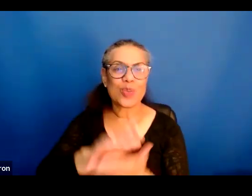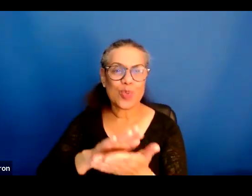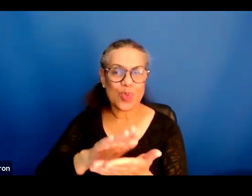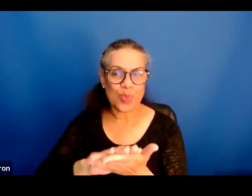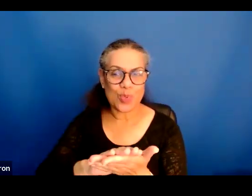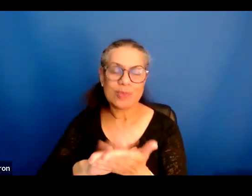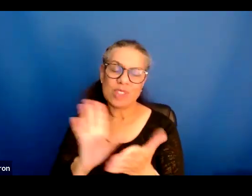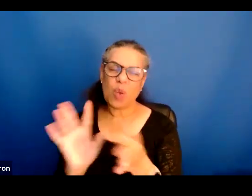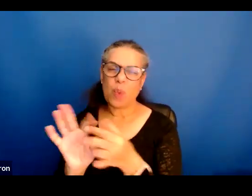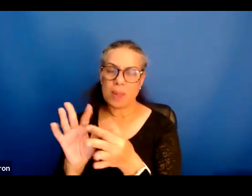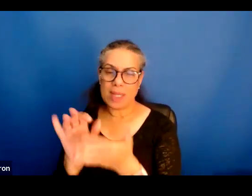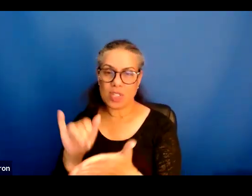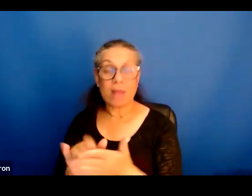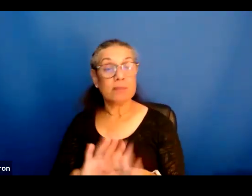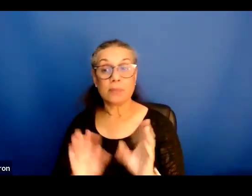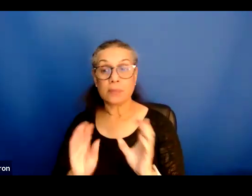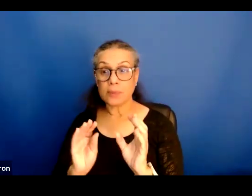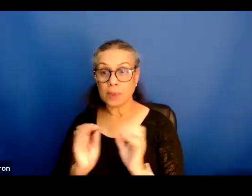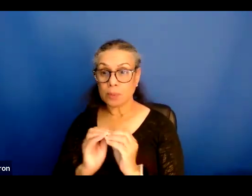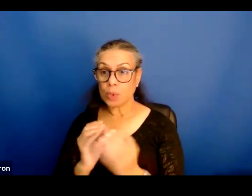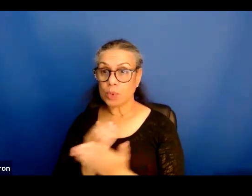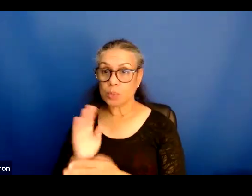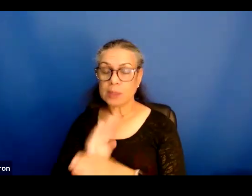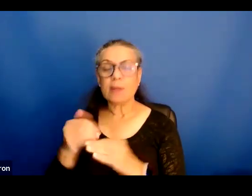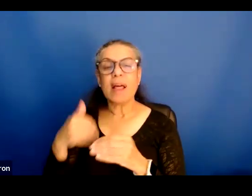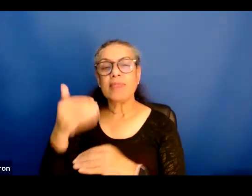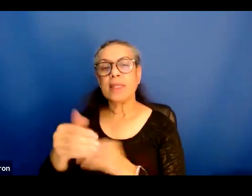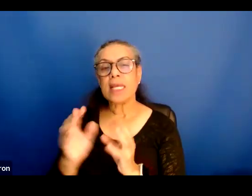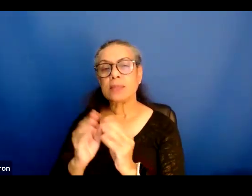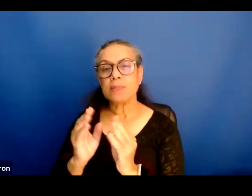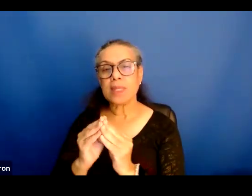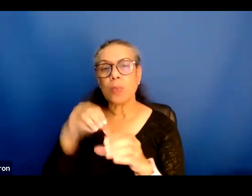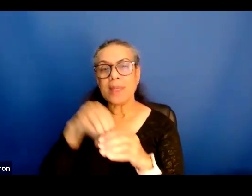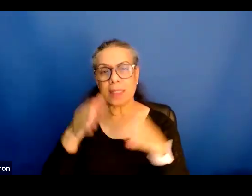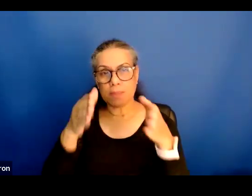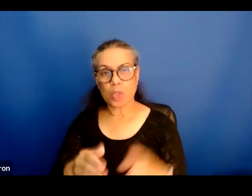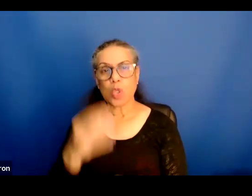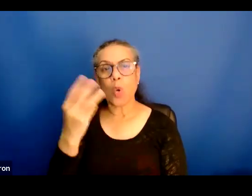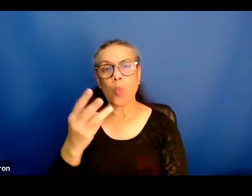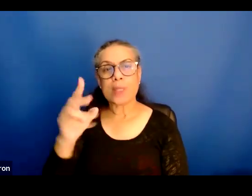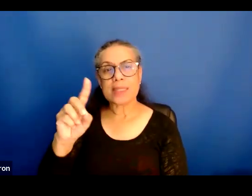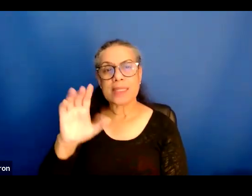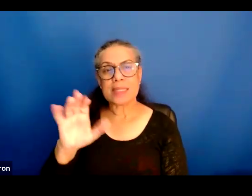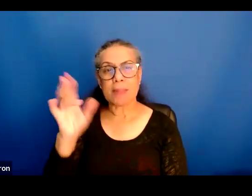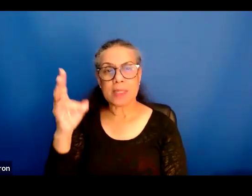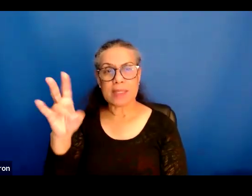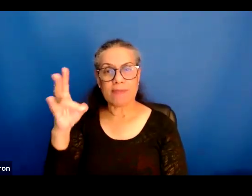sure to mention that. If there's no other new business, the next school committee meeting will take place in person on Wednesday, December